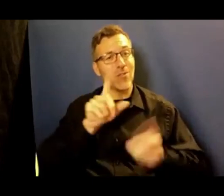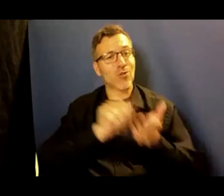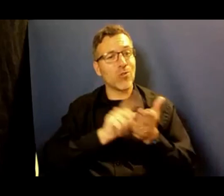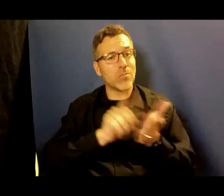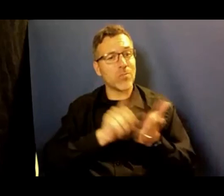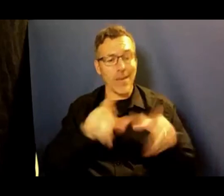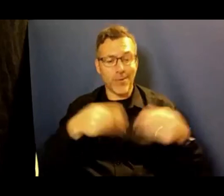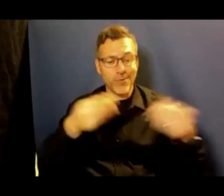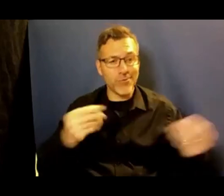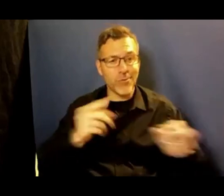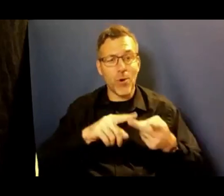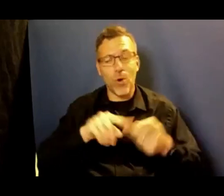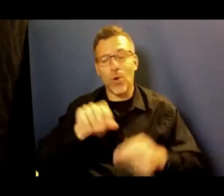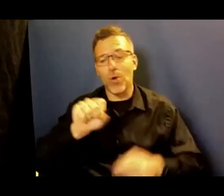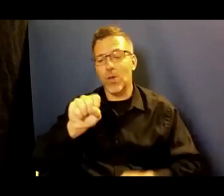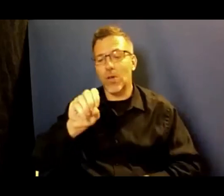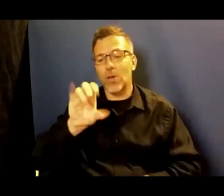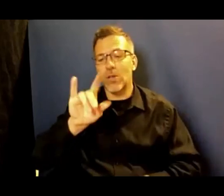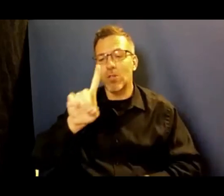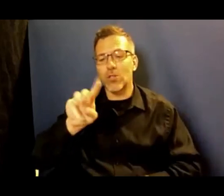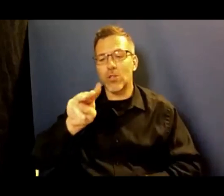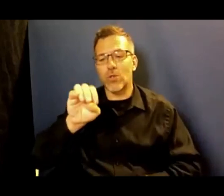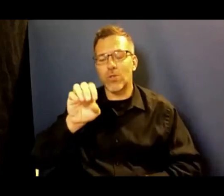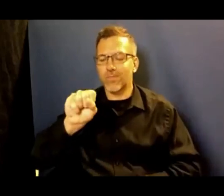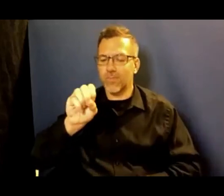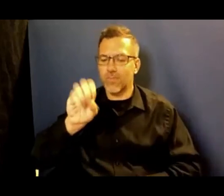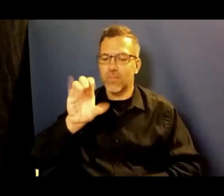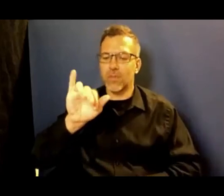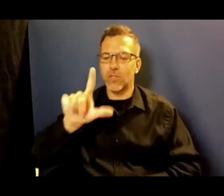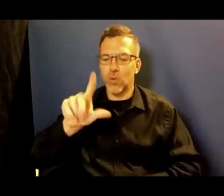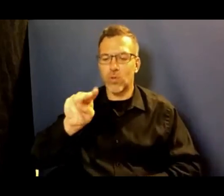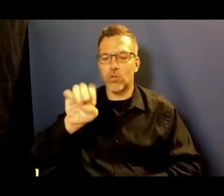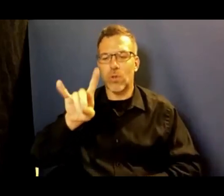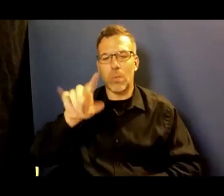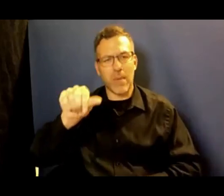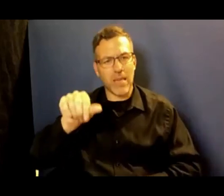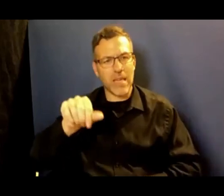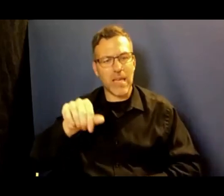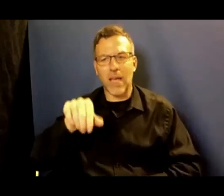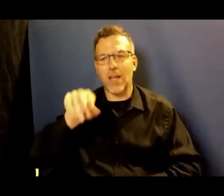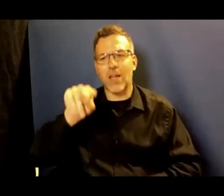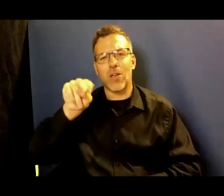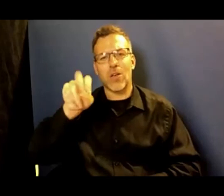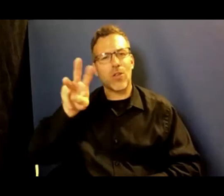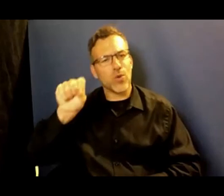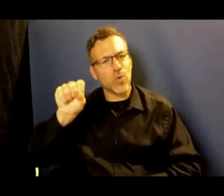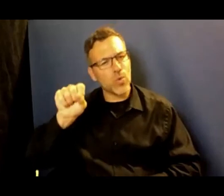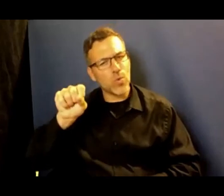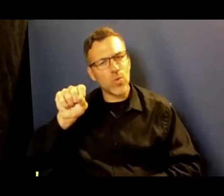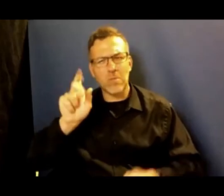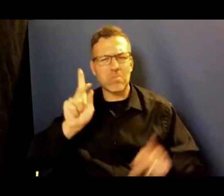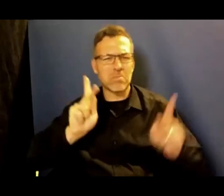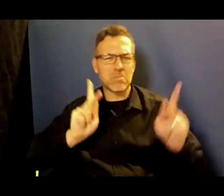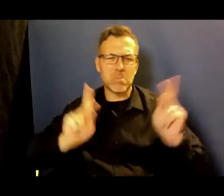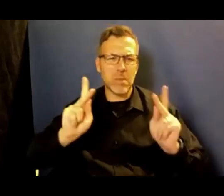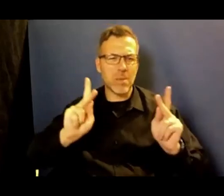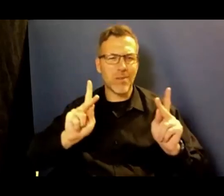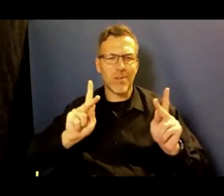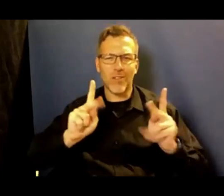news, it's full of stories of people just being outright rude and mean.